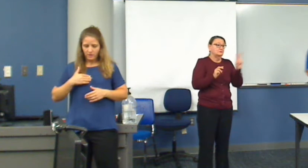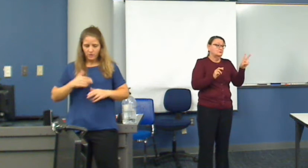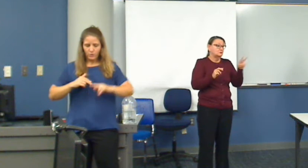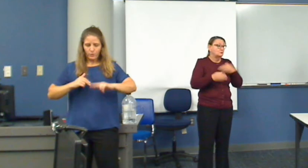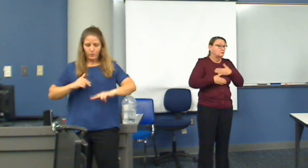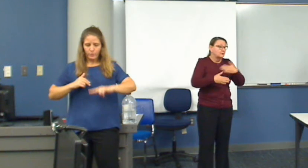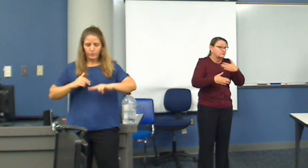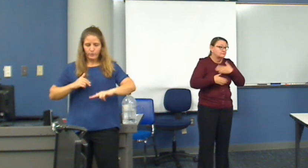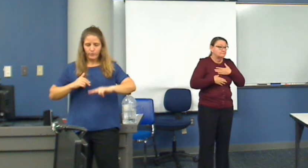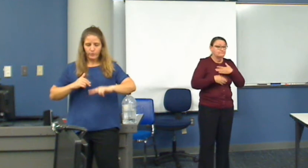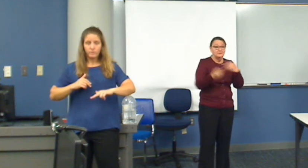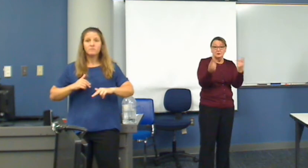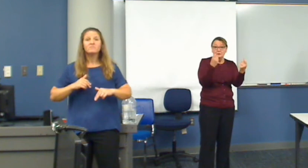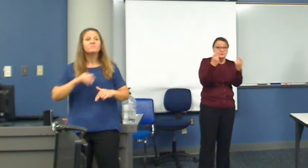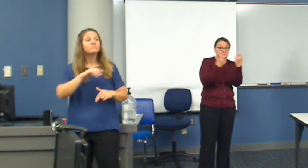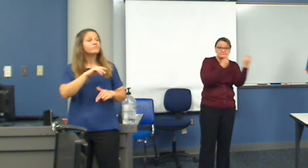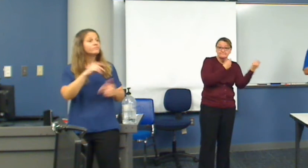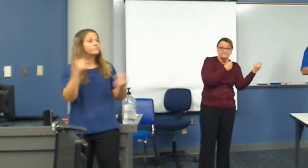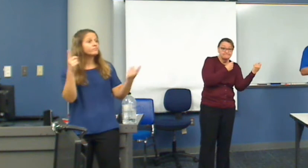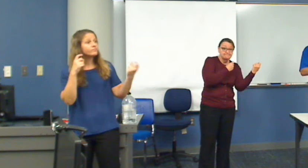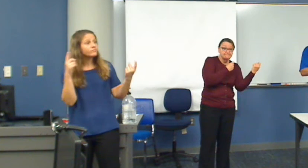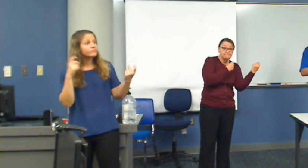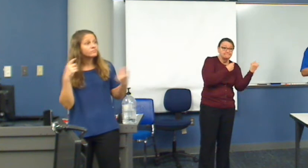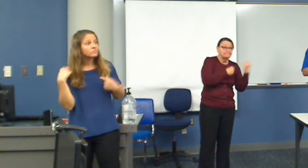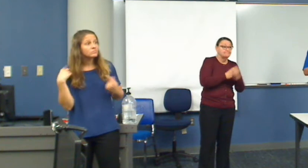Any questions so